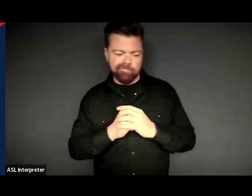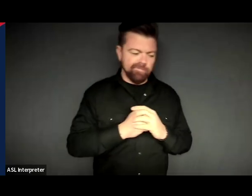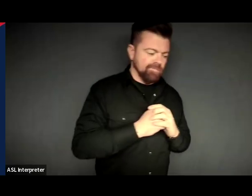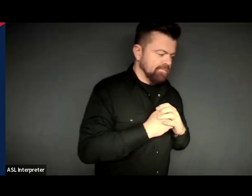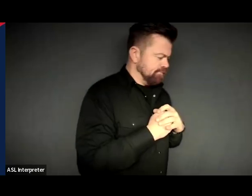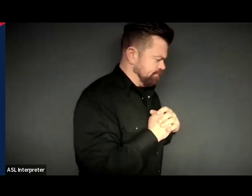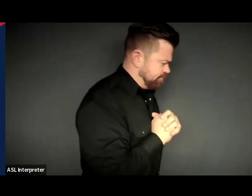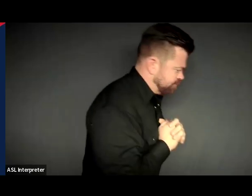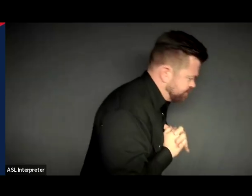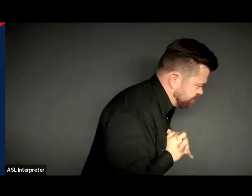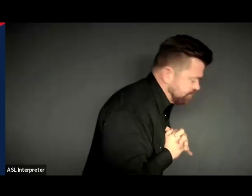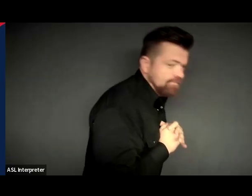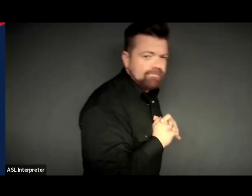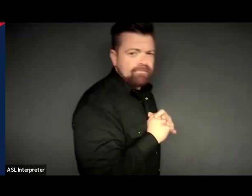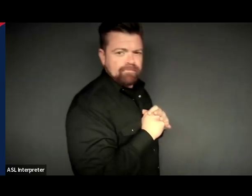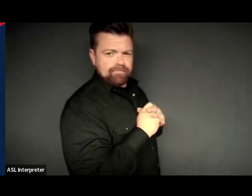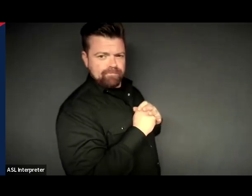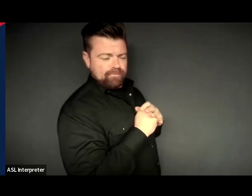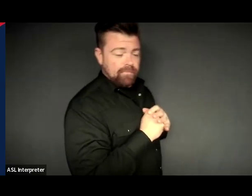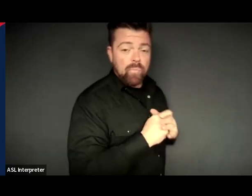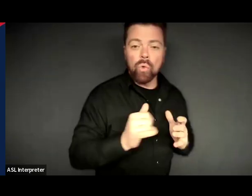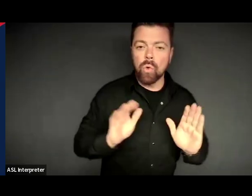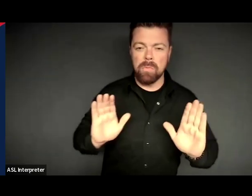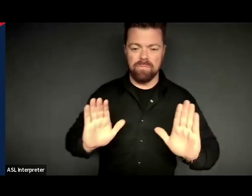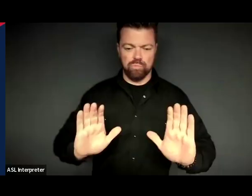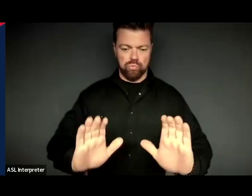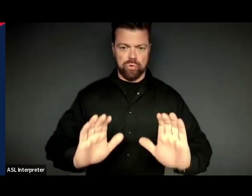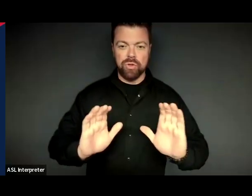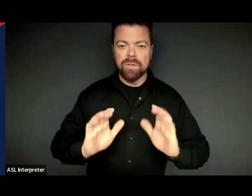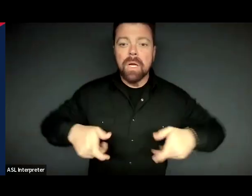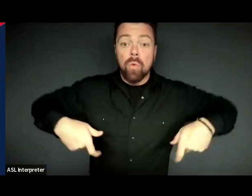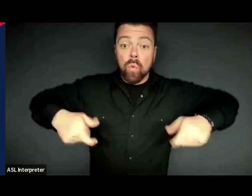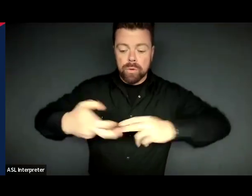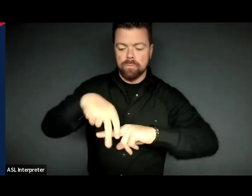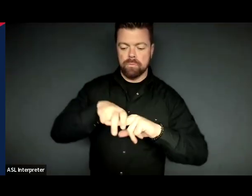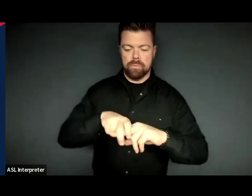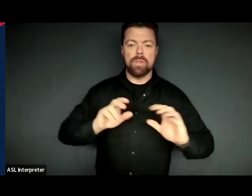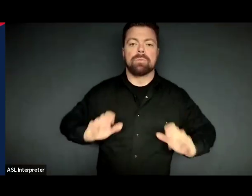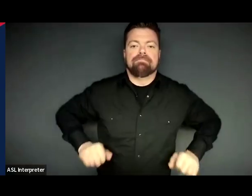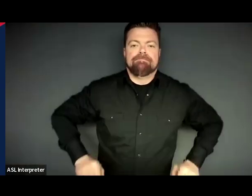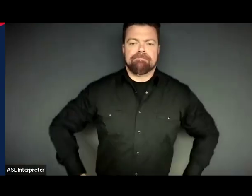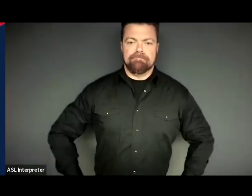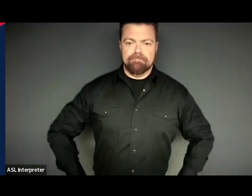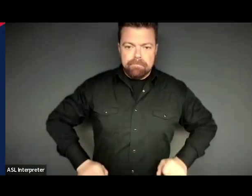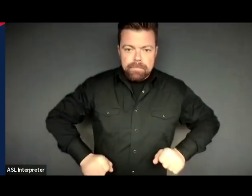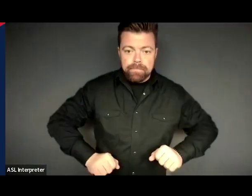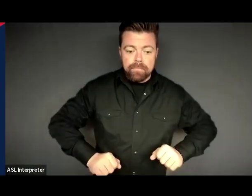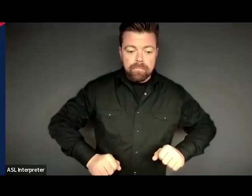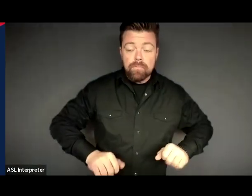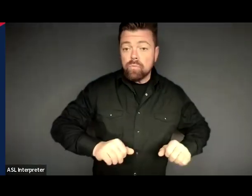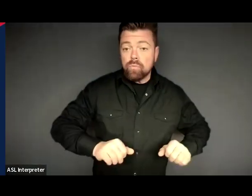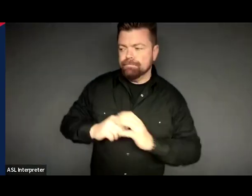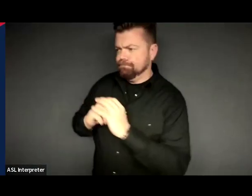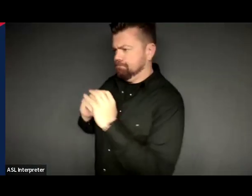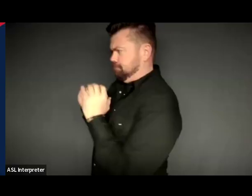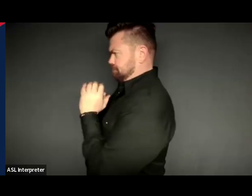backward. You have to be able to do your push ups in your wheelchair. You have to be able to turn yourself or have